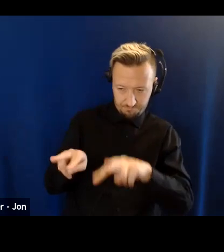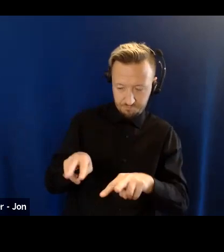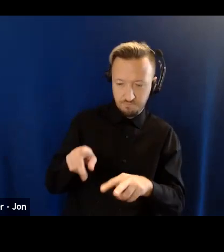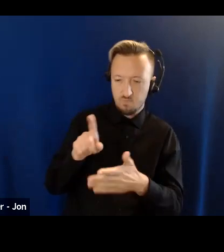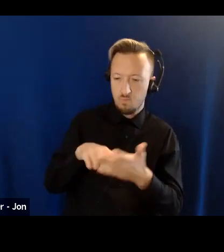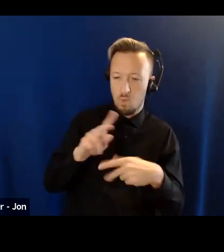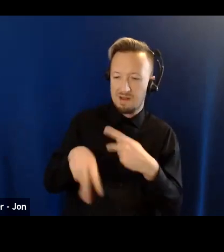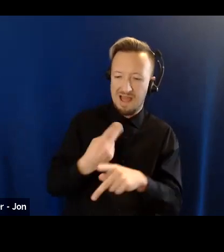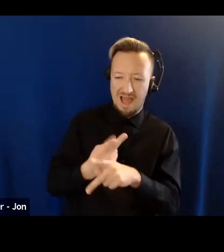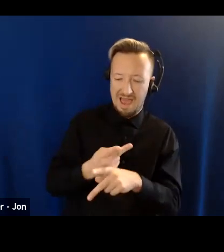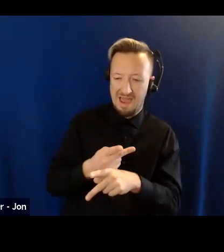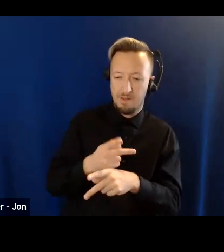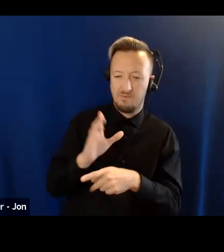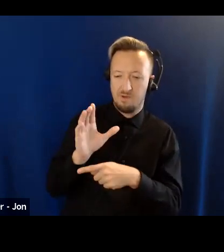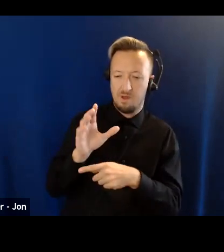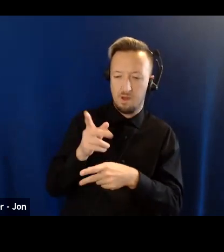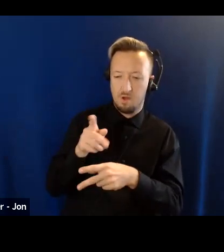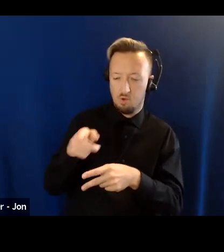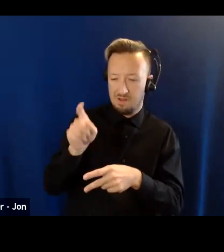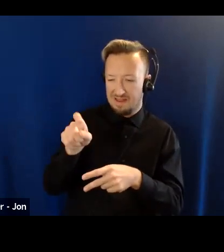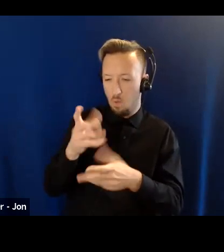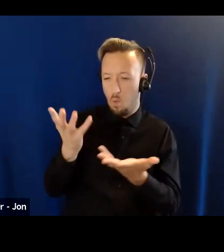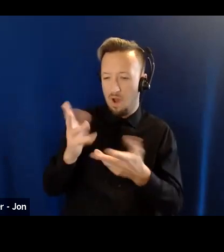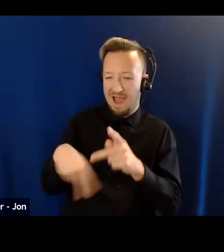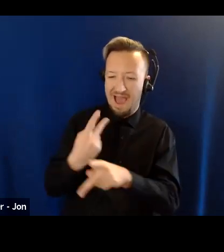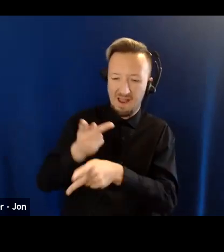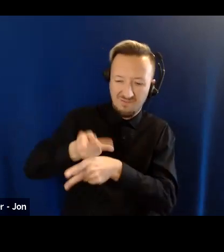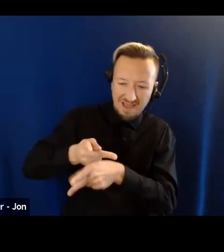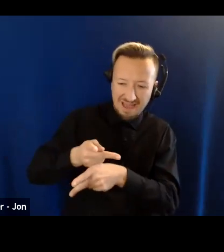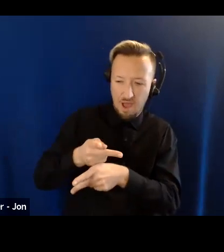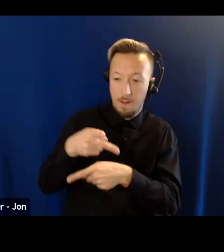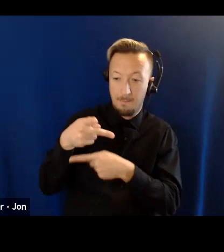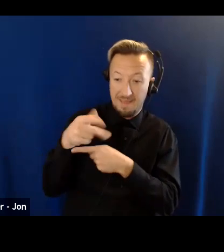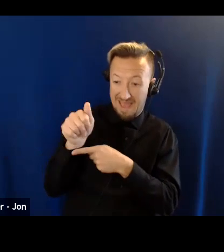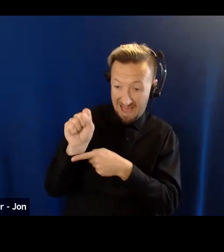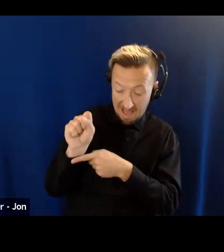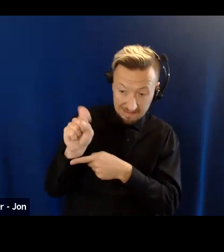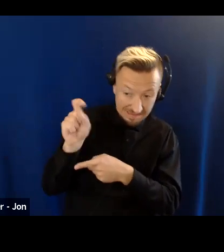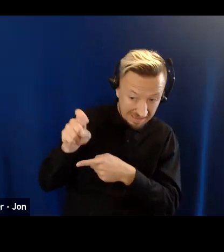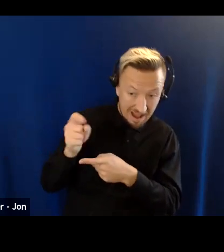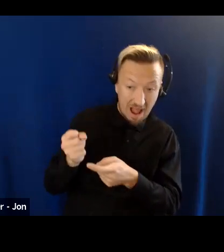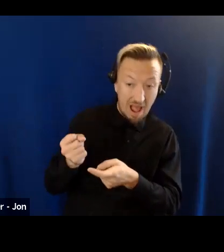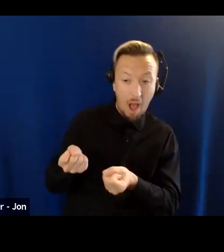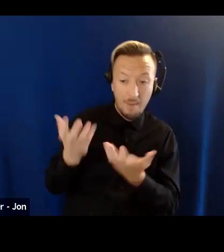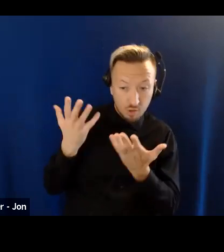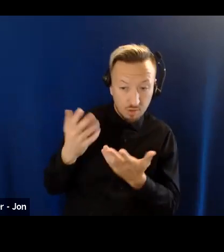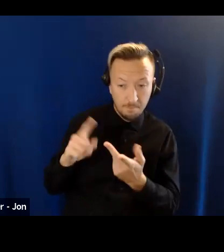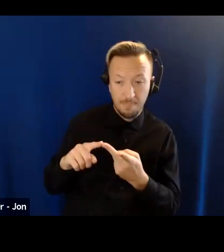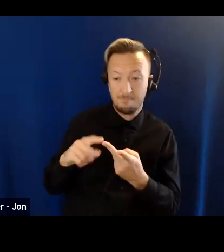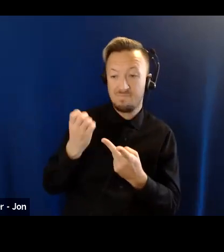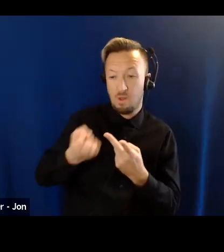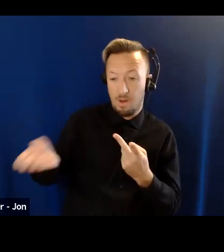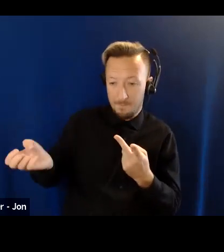of care our consumers need, how much PAS they need. Durable medical equipment